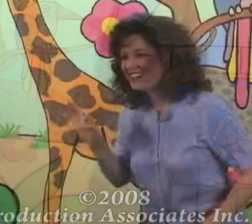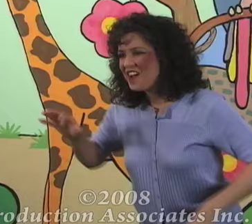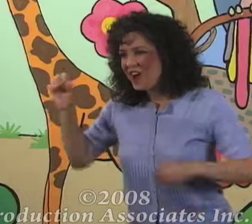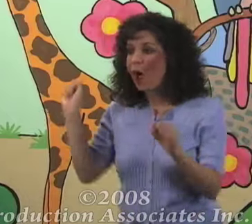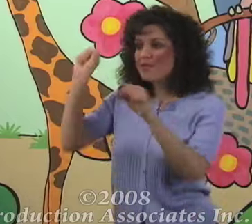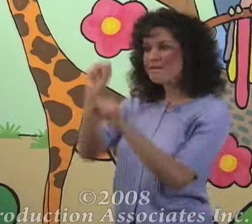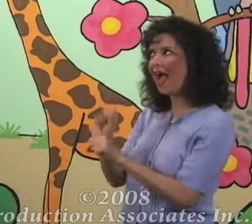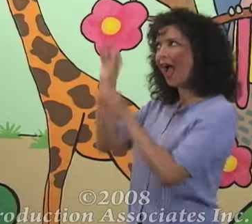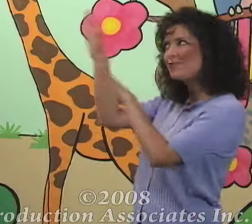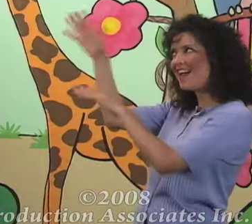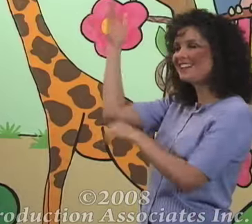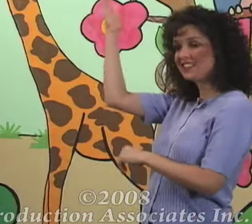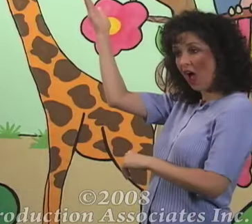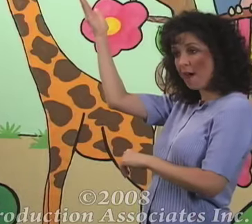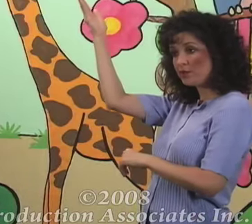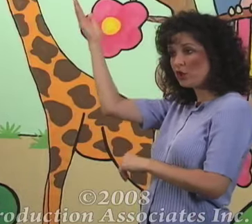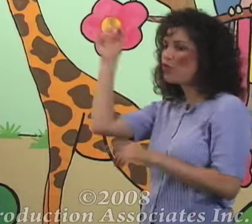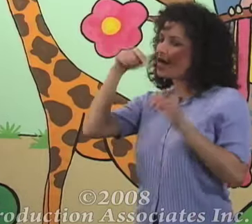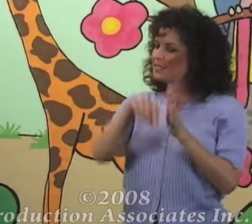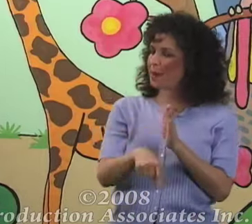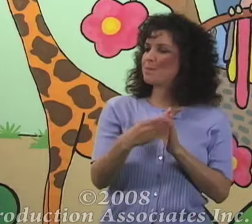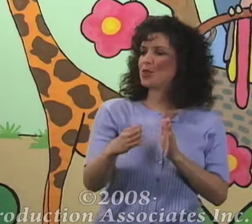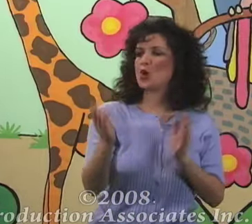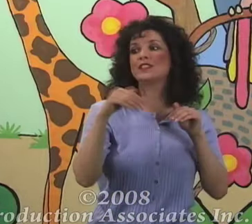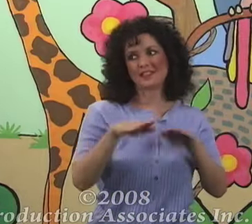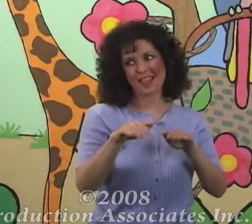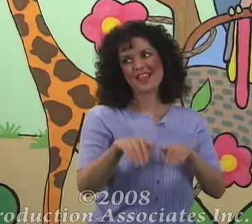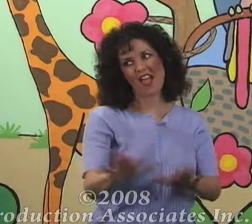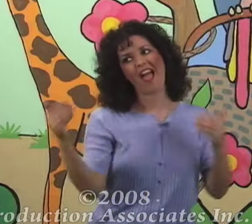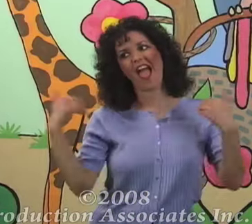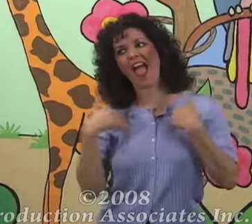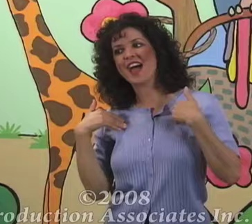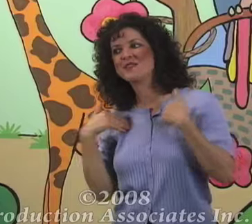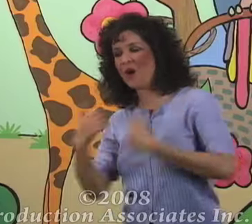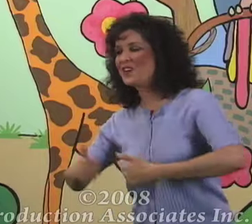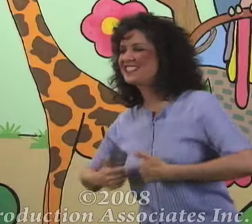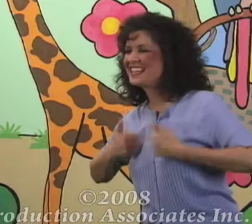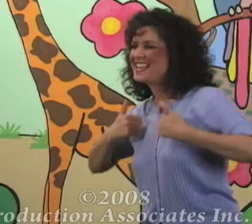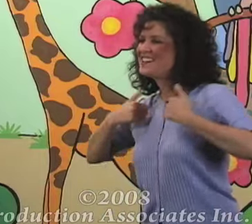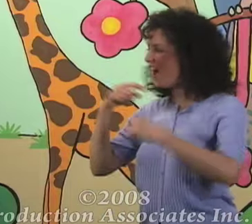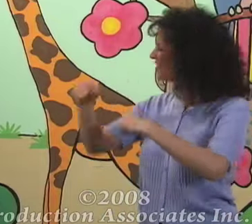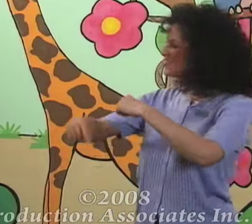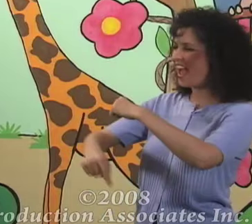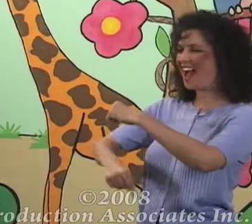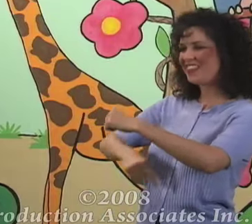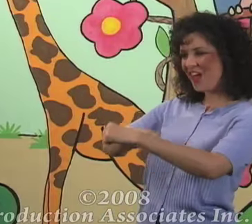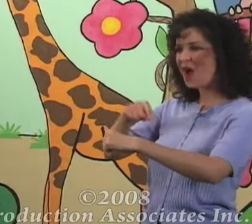From the mountaintops to the deep blue sea, animals live all around the